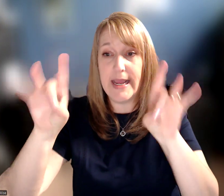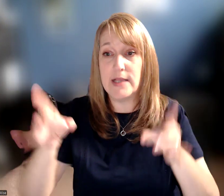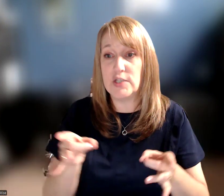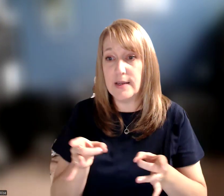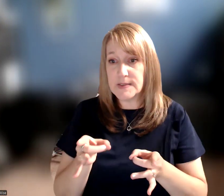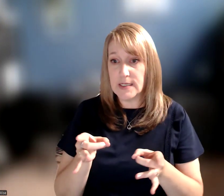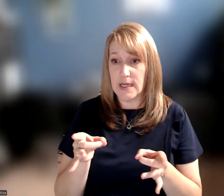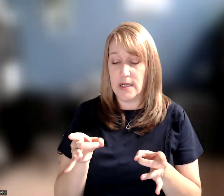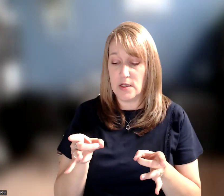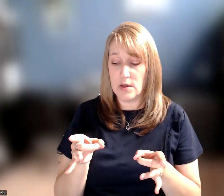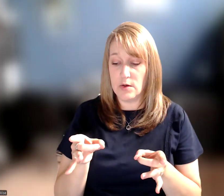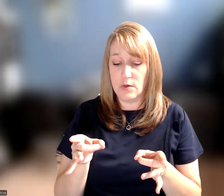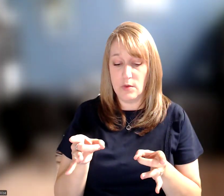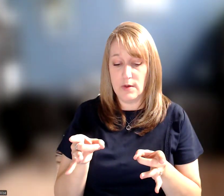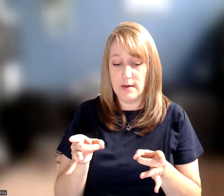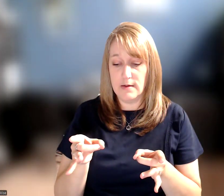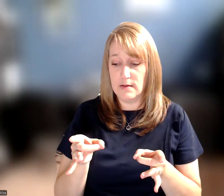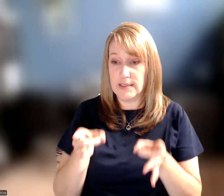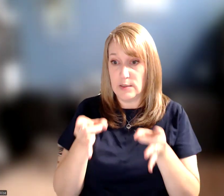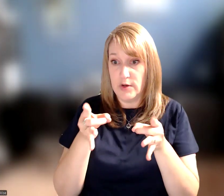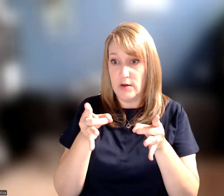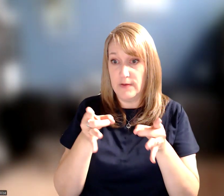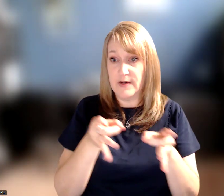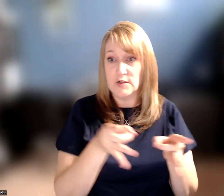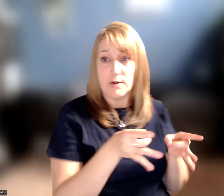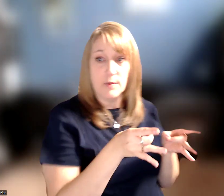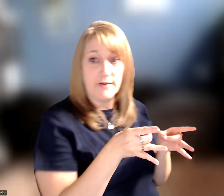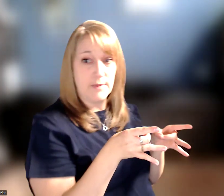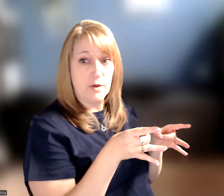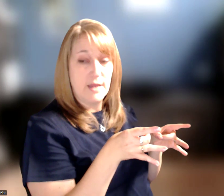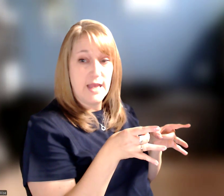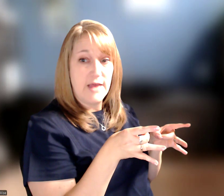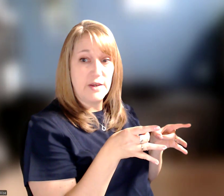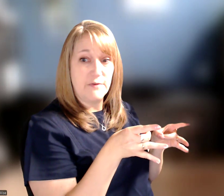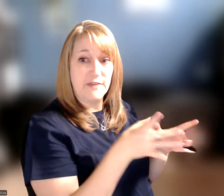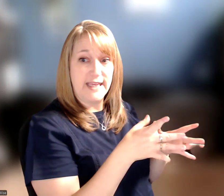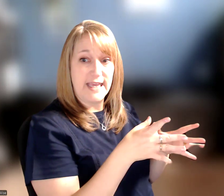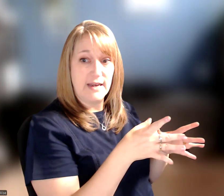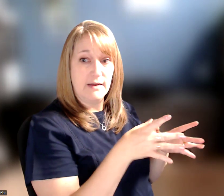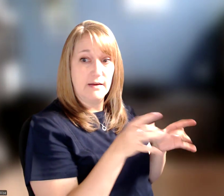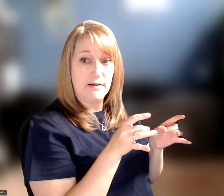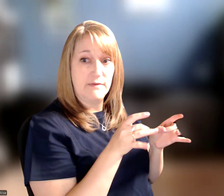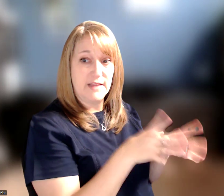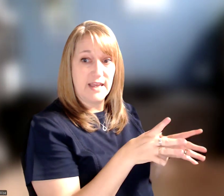hand shapes, and you let's see, you point all your fingers out away from you, and then you flick it, flick.